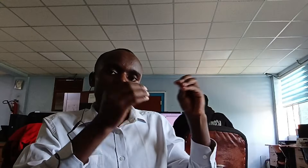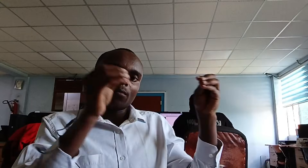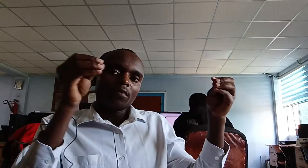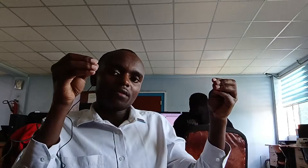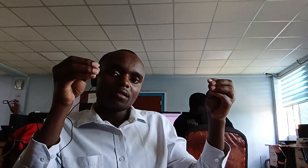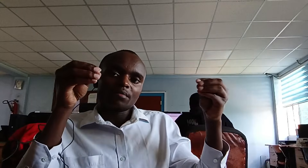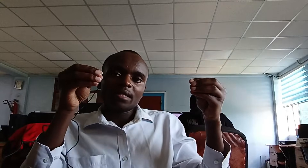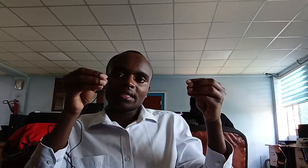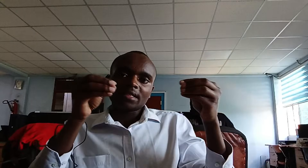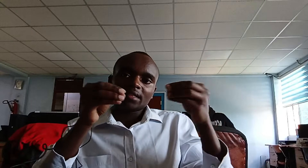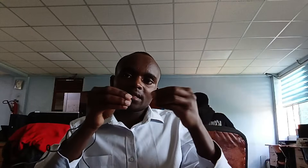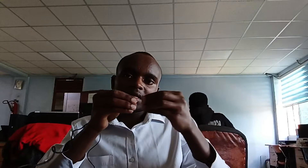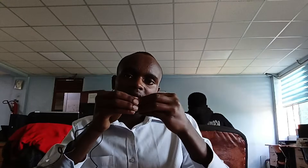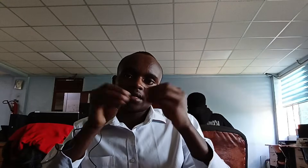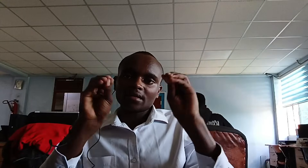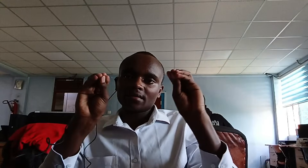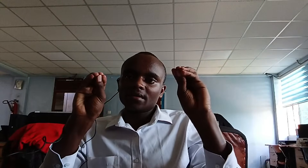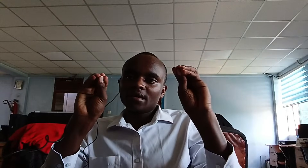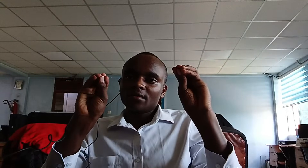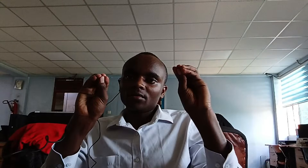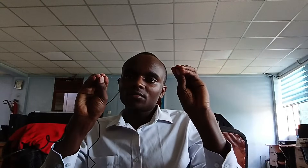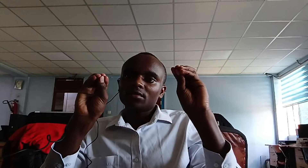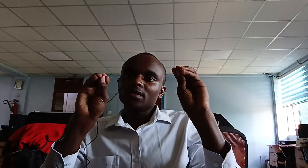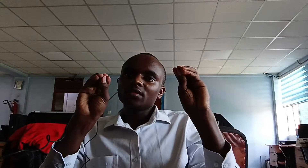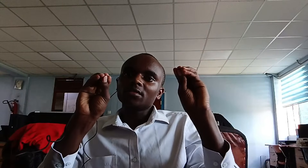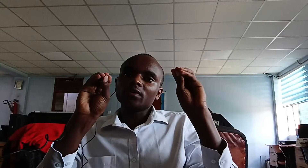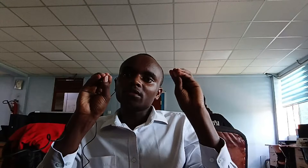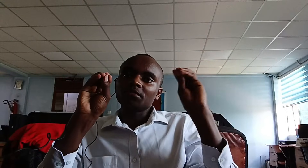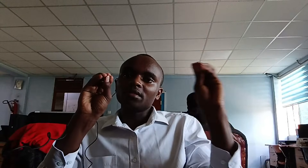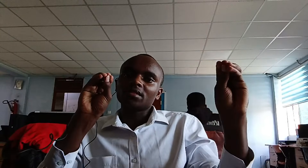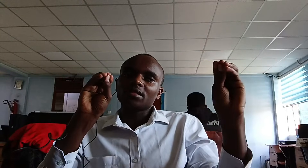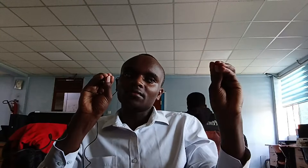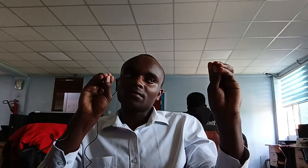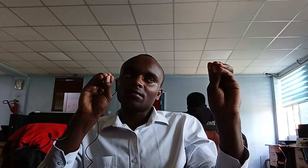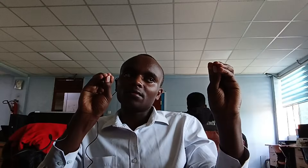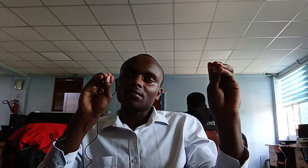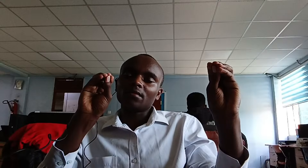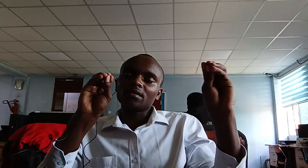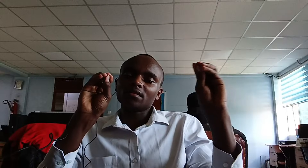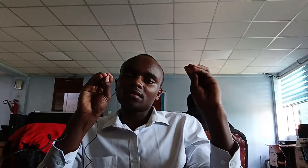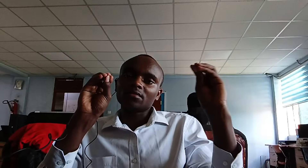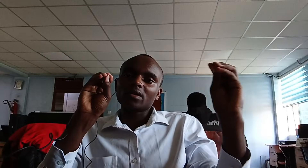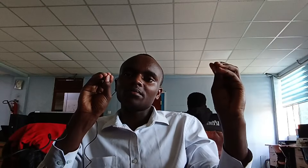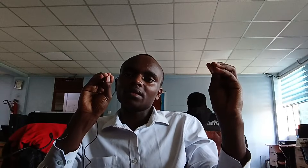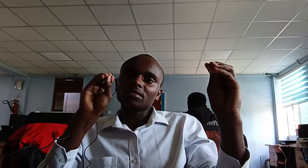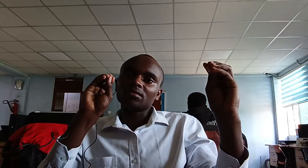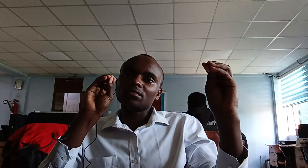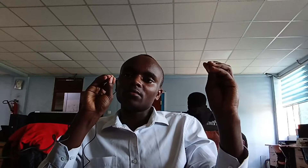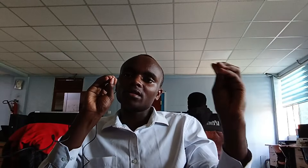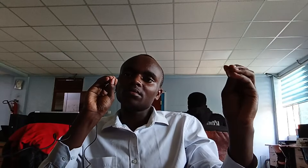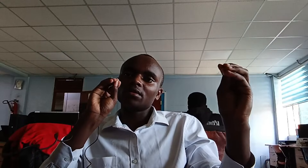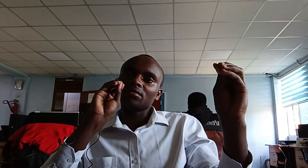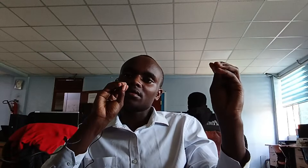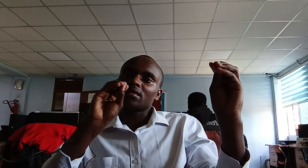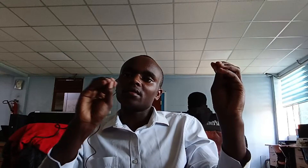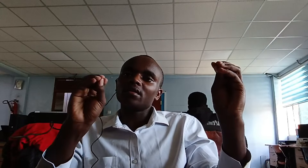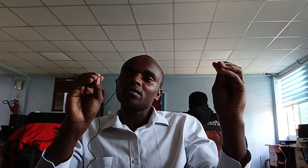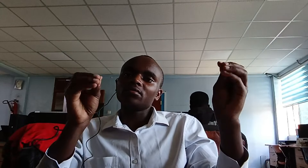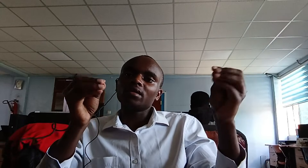this is meet. So in this case, we are seeing the sign for this is one person, one spouse, and then the next one